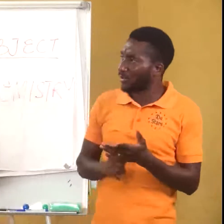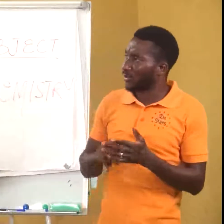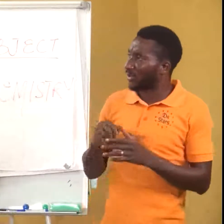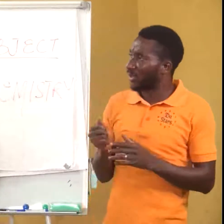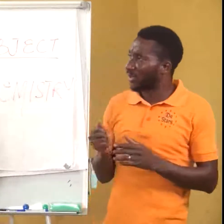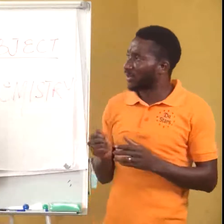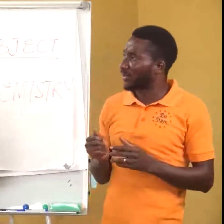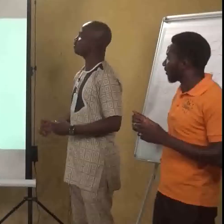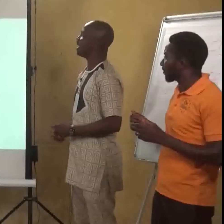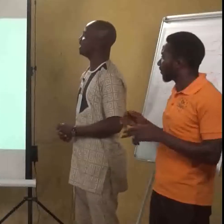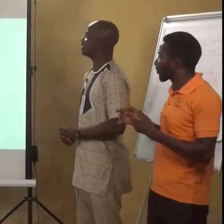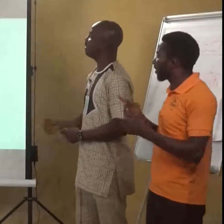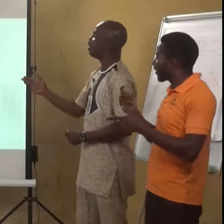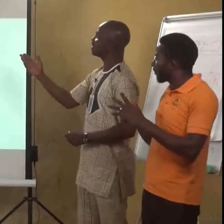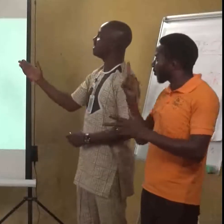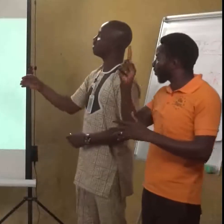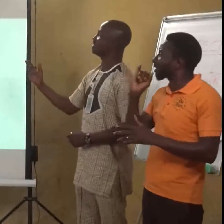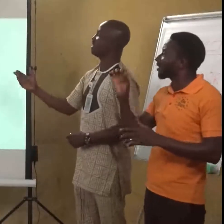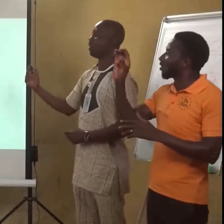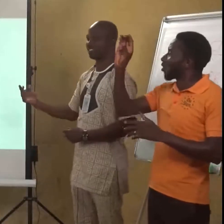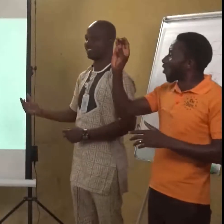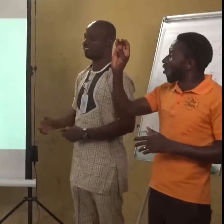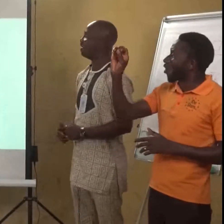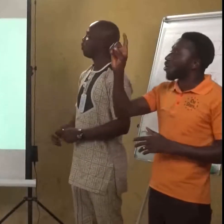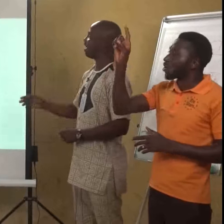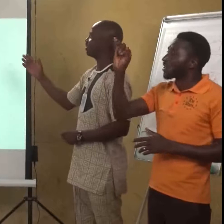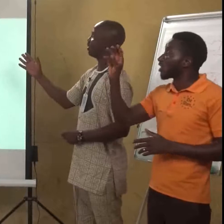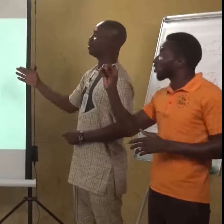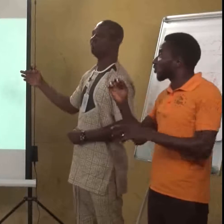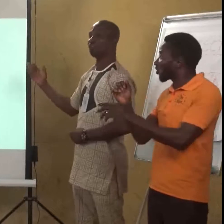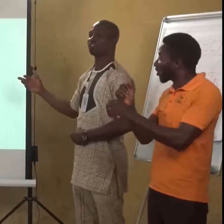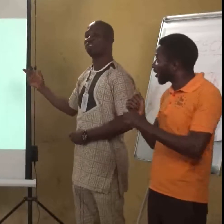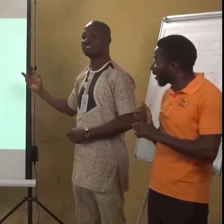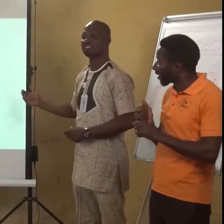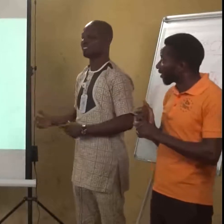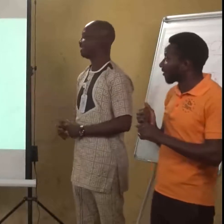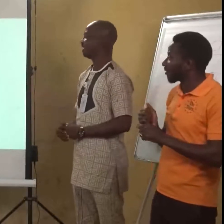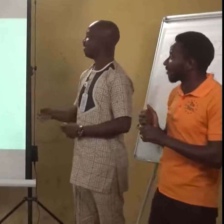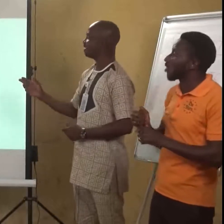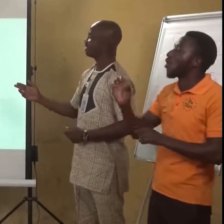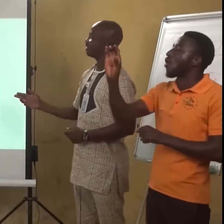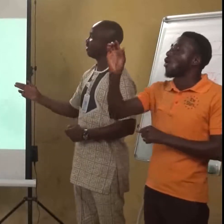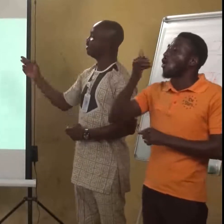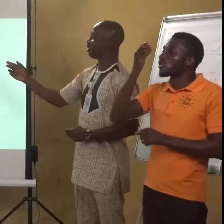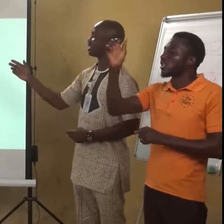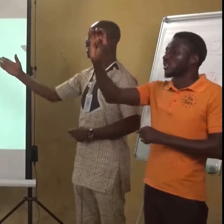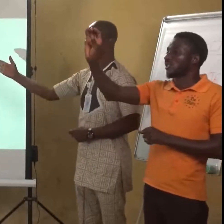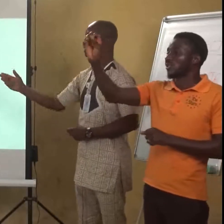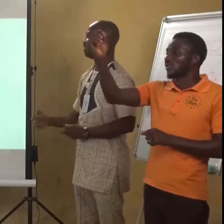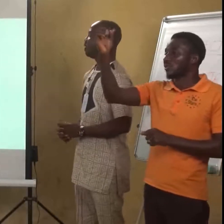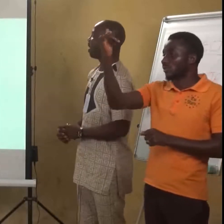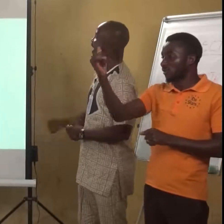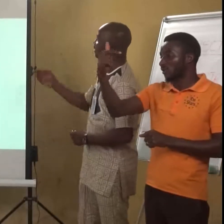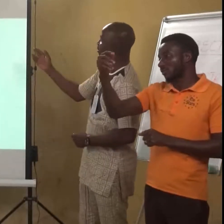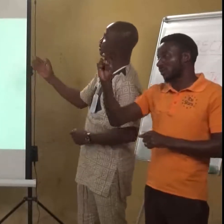your fingers. The first one is oxidation gained oxygen while reduction lost oxygen. Oxidation lost